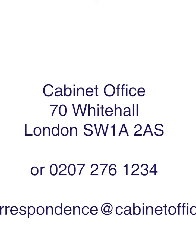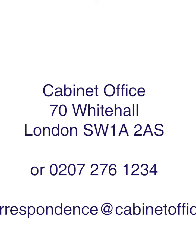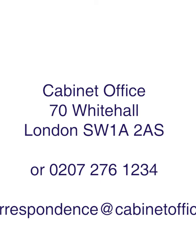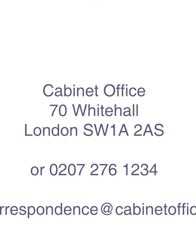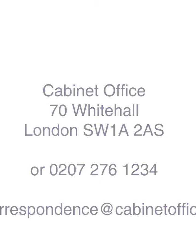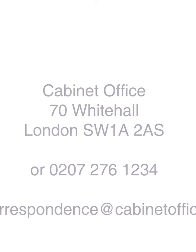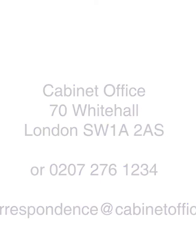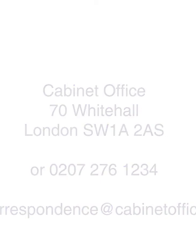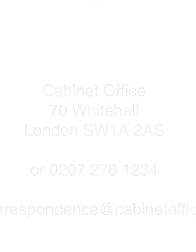cabinetoffice.gov.uk.